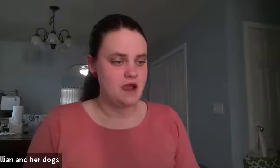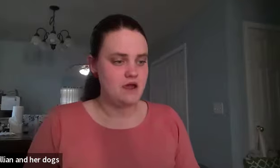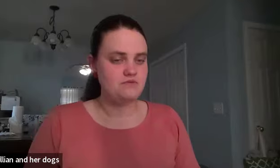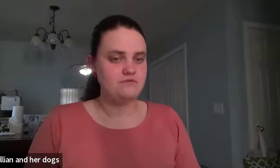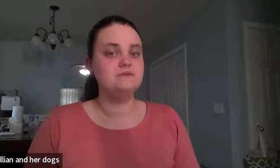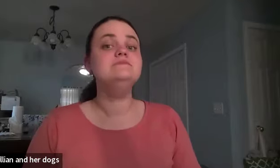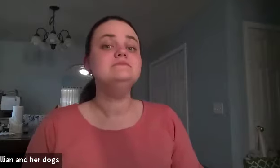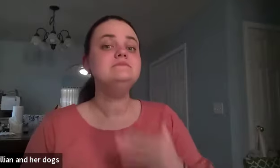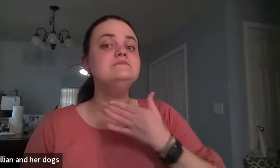giraffe,